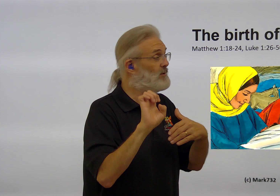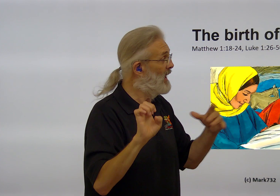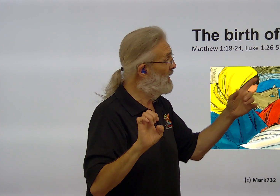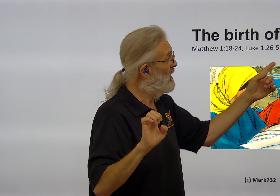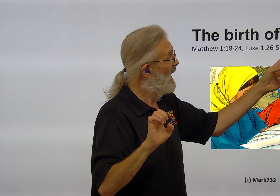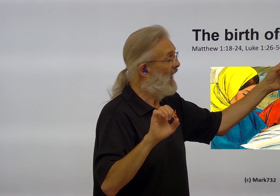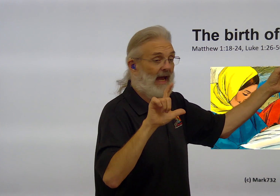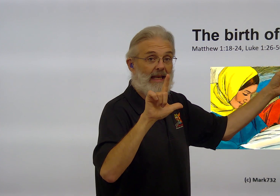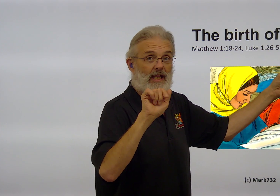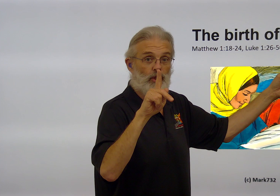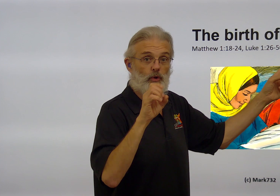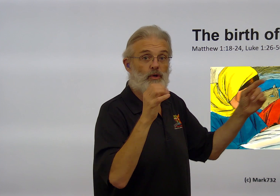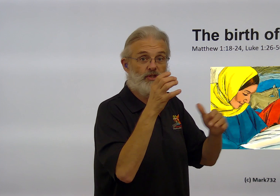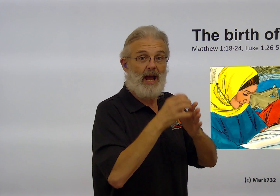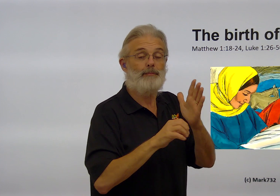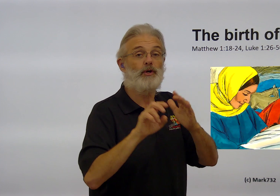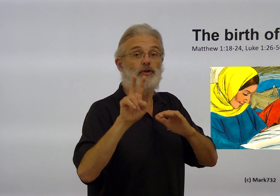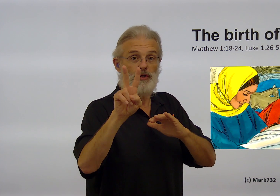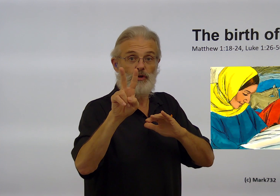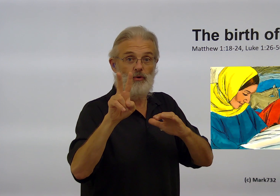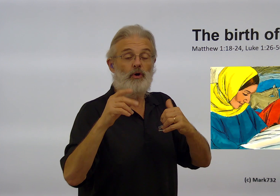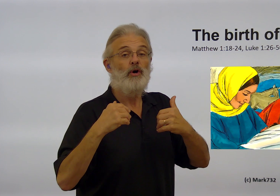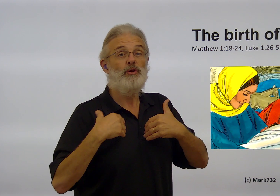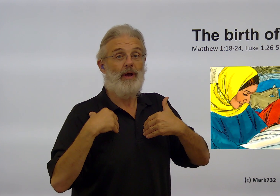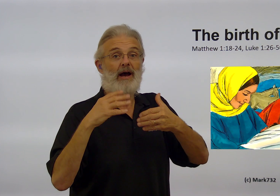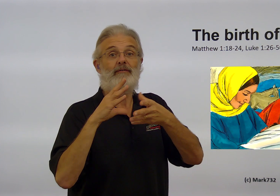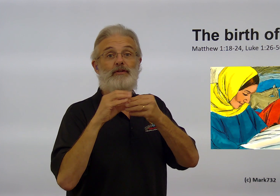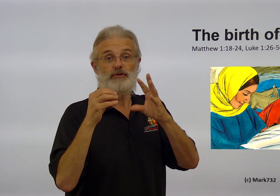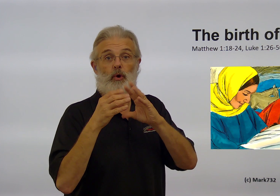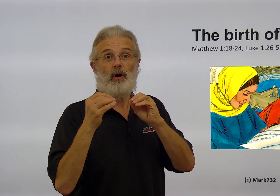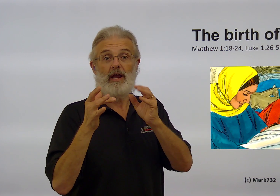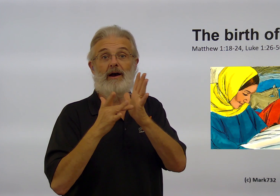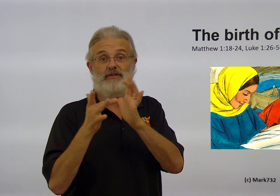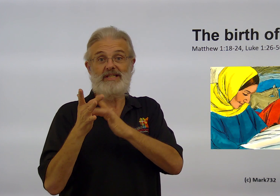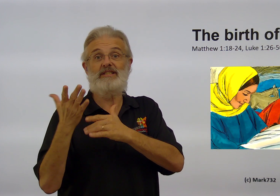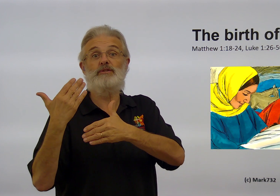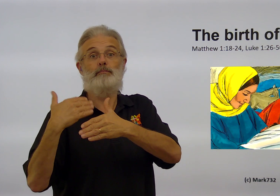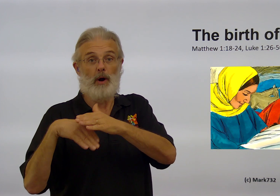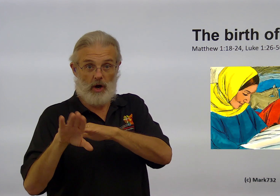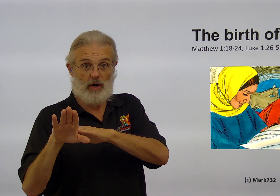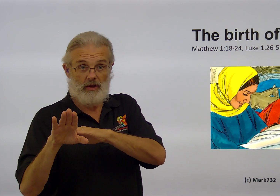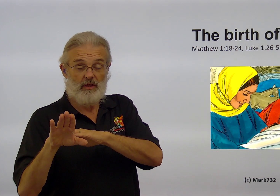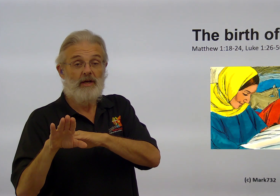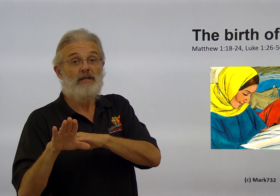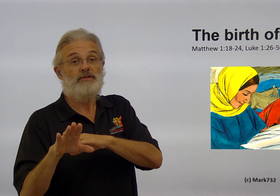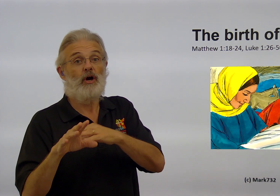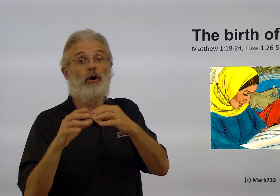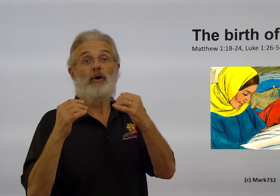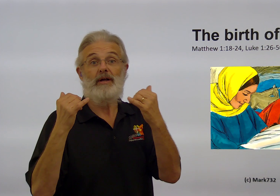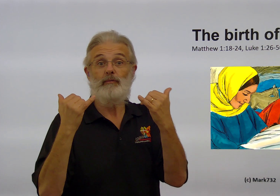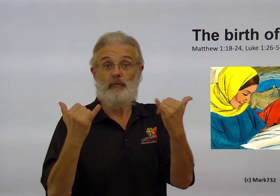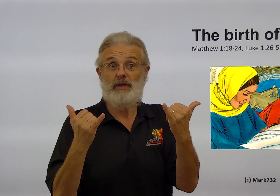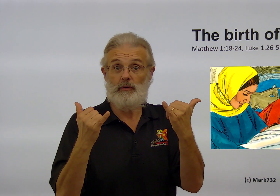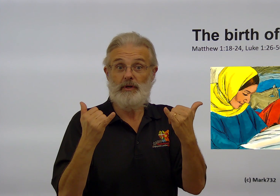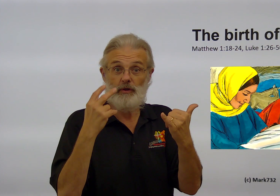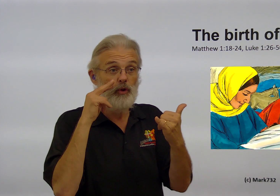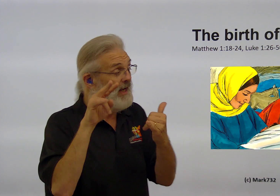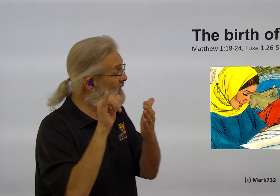Elizabeth. And in Luke chapter 2, you have the story of Jesus' birth. So when you look at